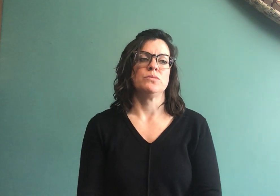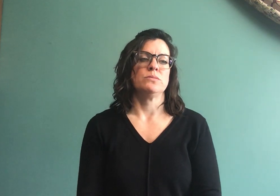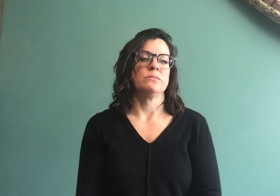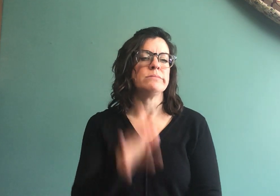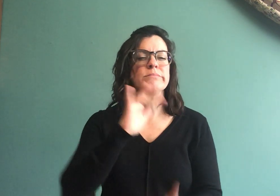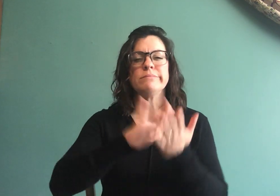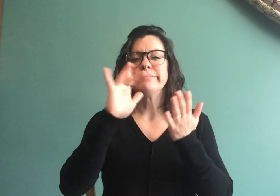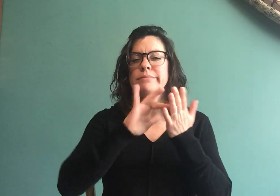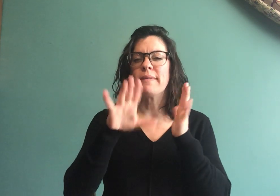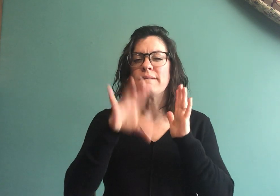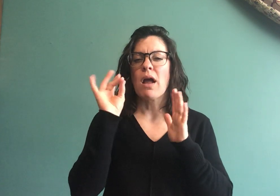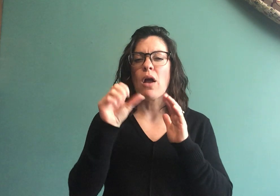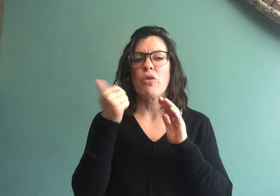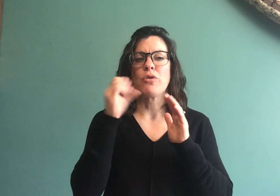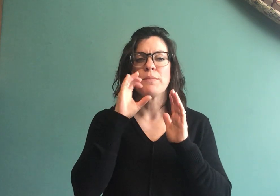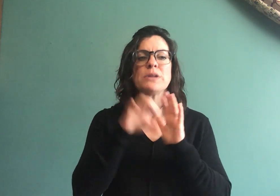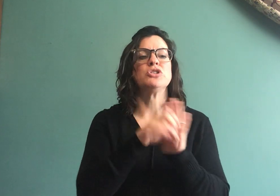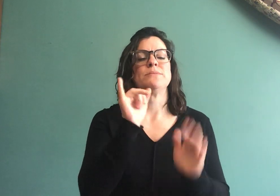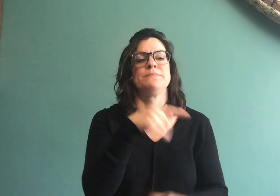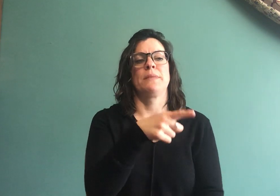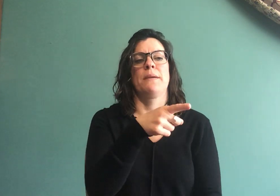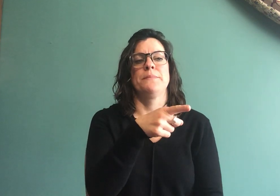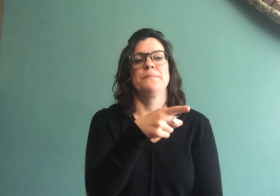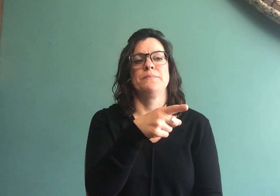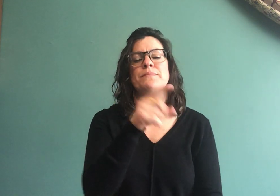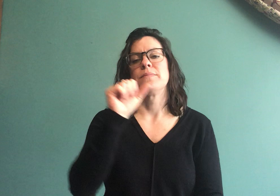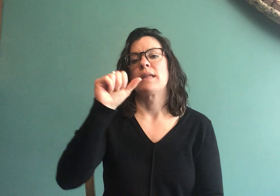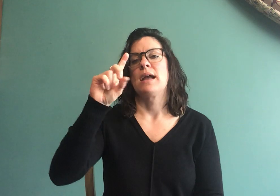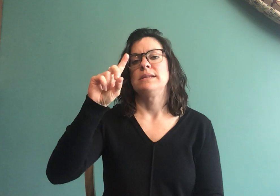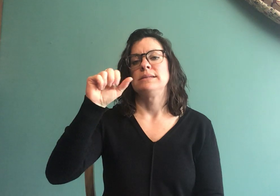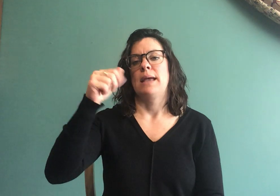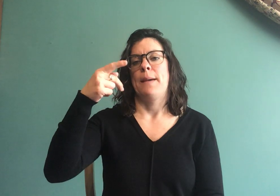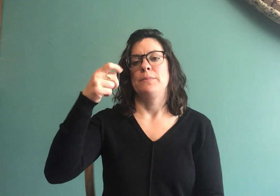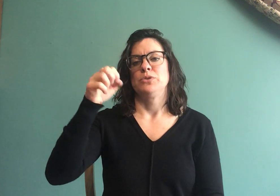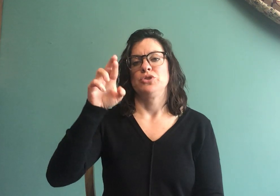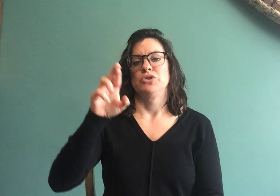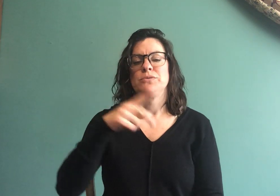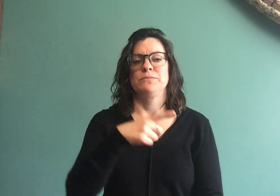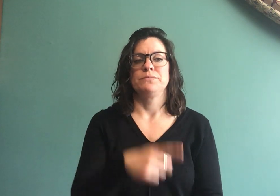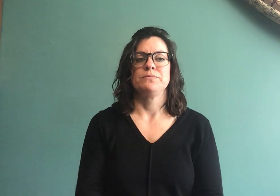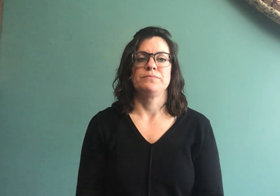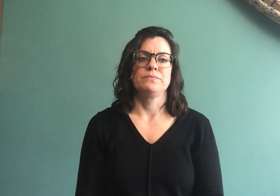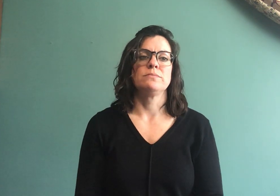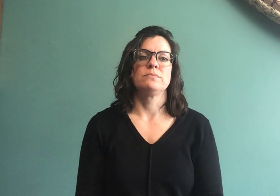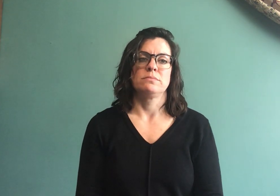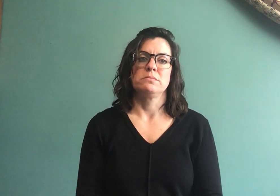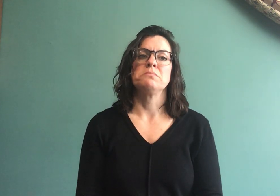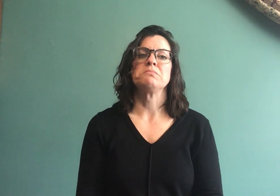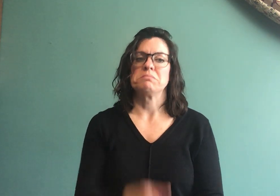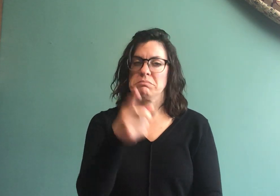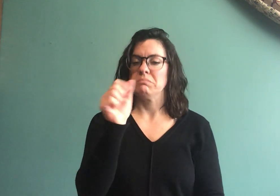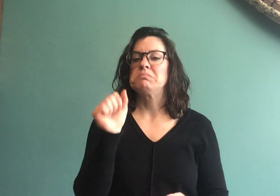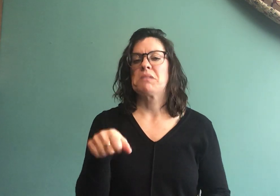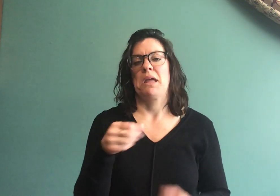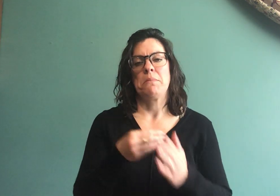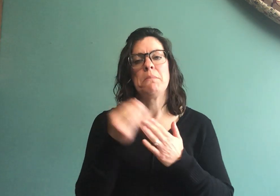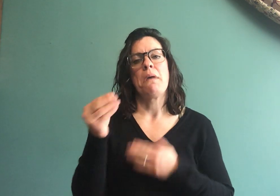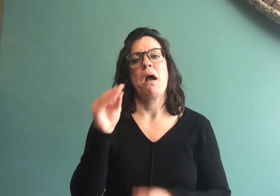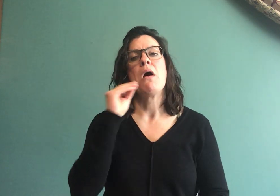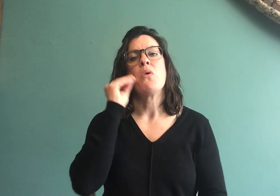Yeah, right here. Here's an adapter. You can still buy these at Home Depot. It's two prongs here, okay, and